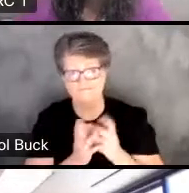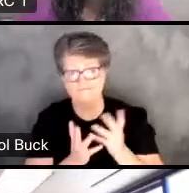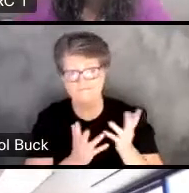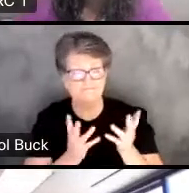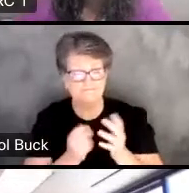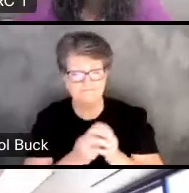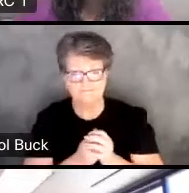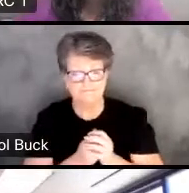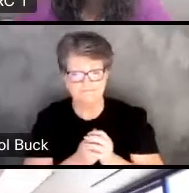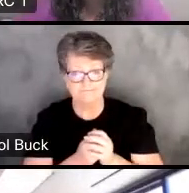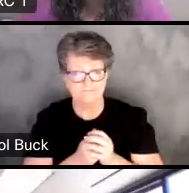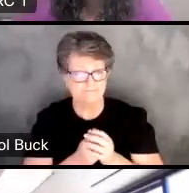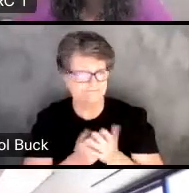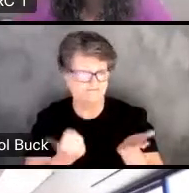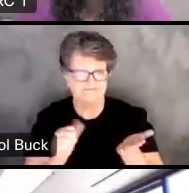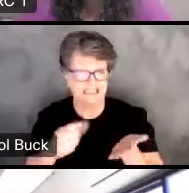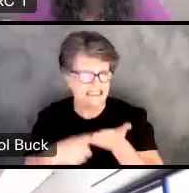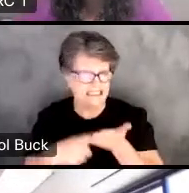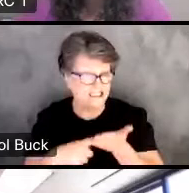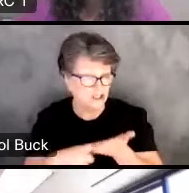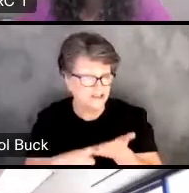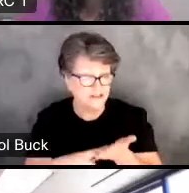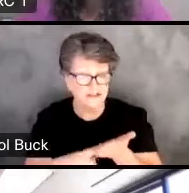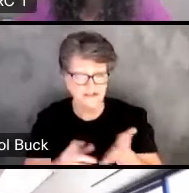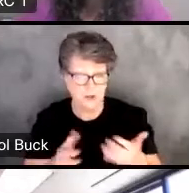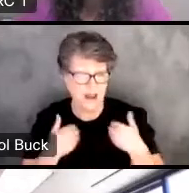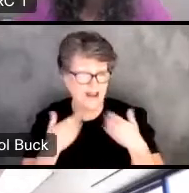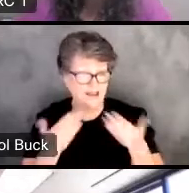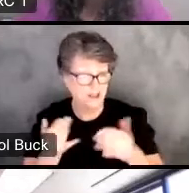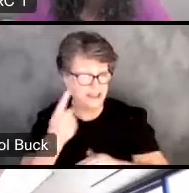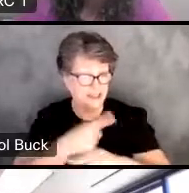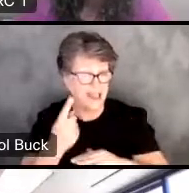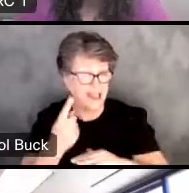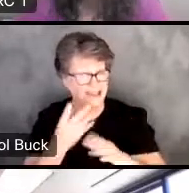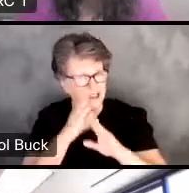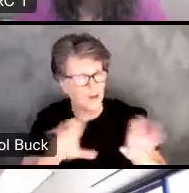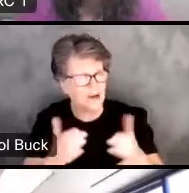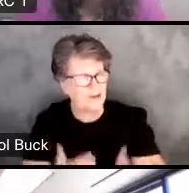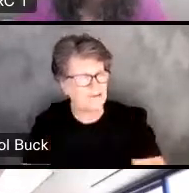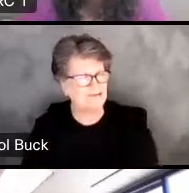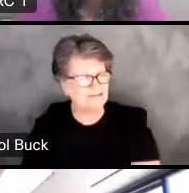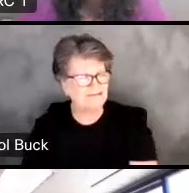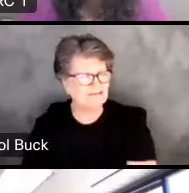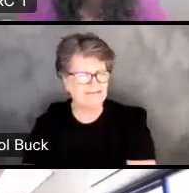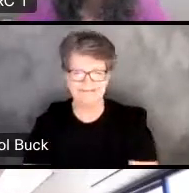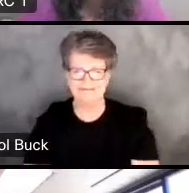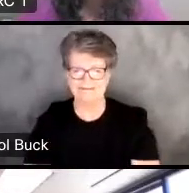have you any discussion that you want to have here today? It's a quiet group.